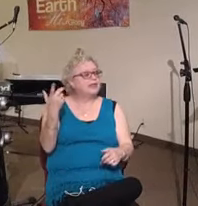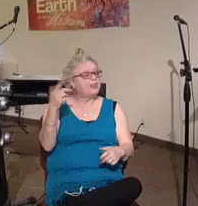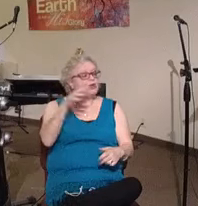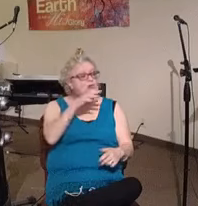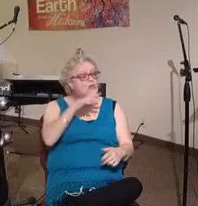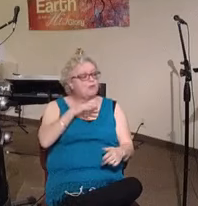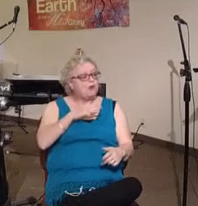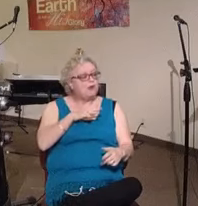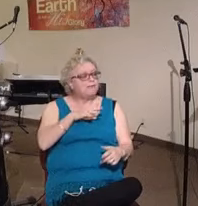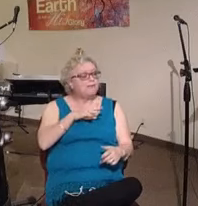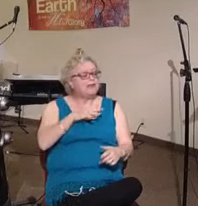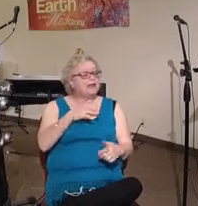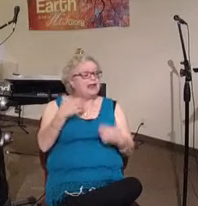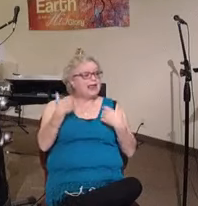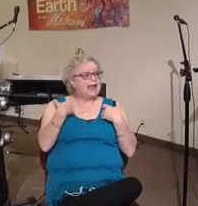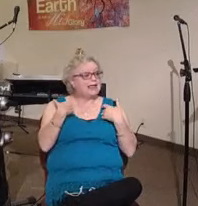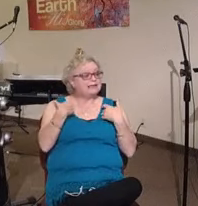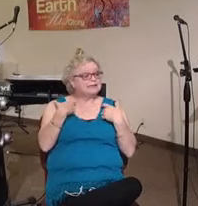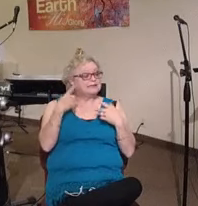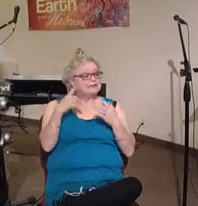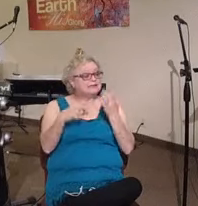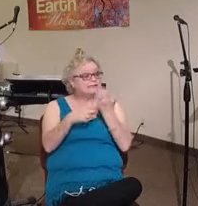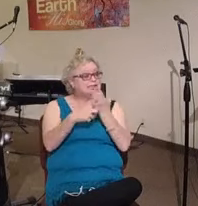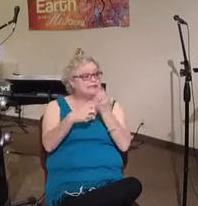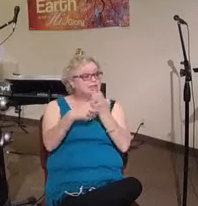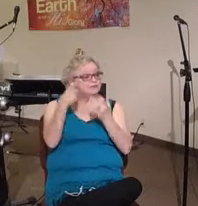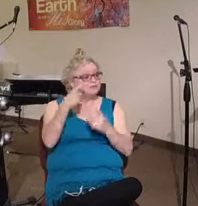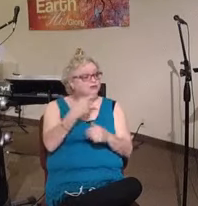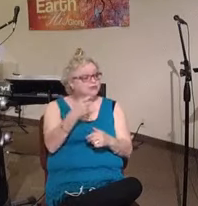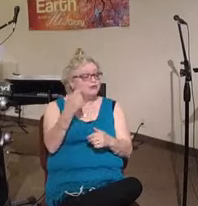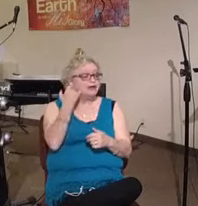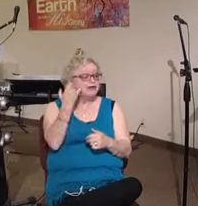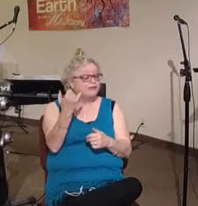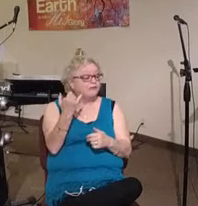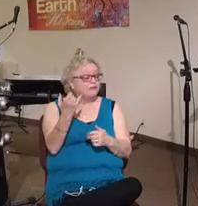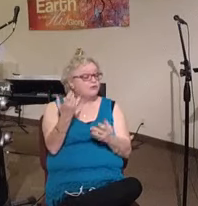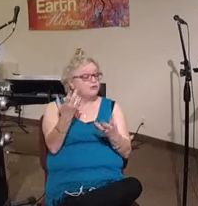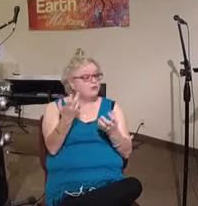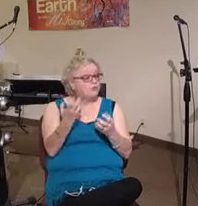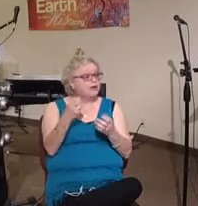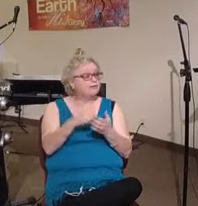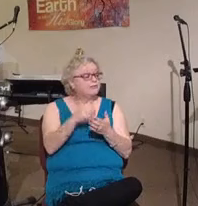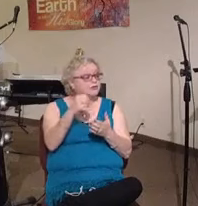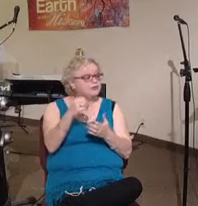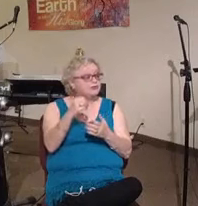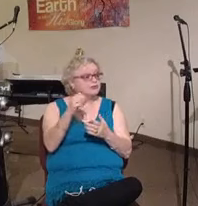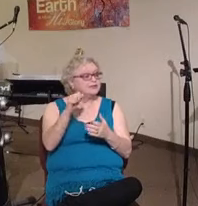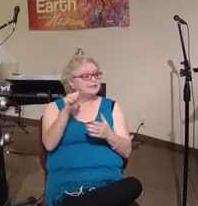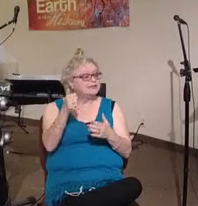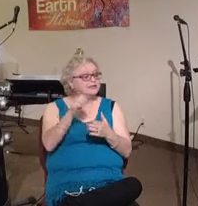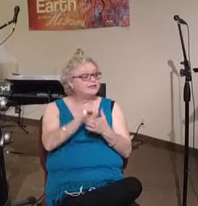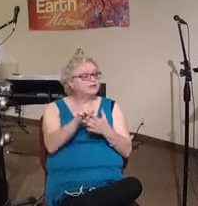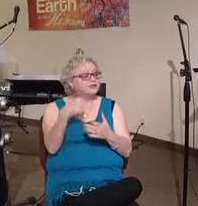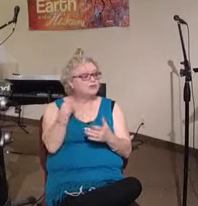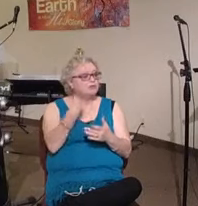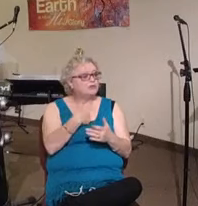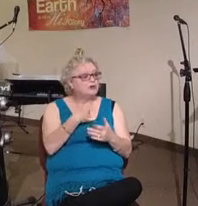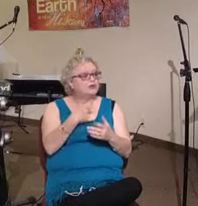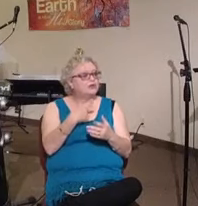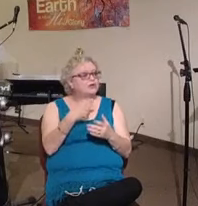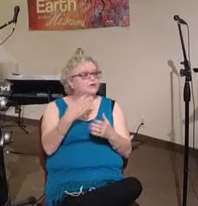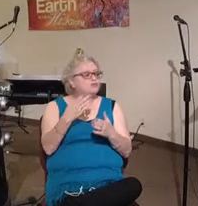your right, has tickets for you. If you would like to purchase those for $10, we get